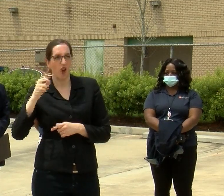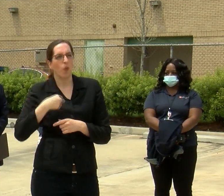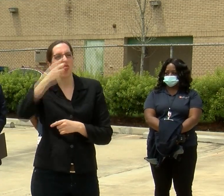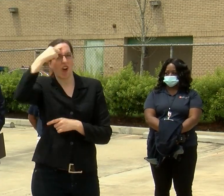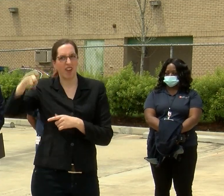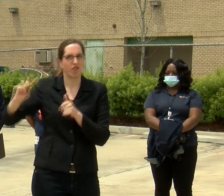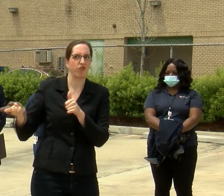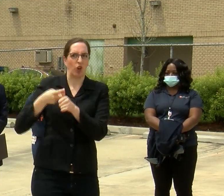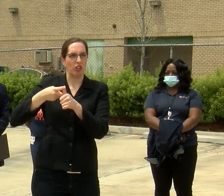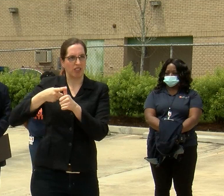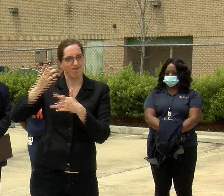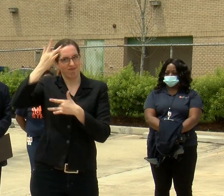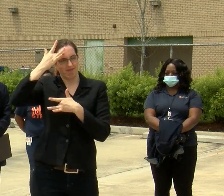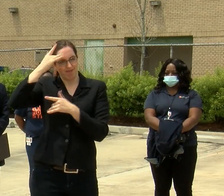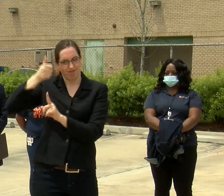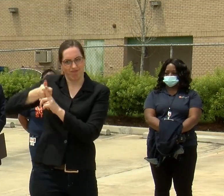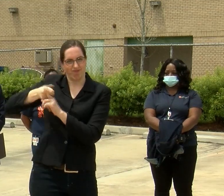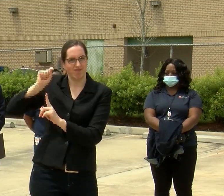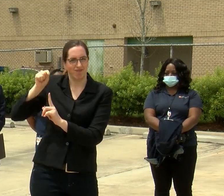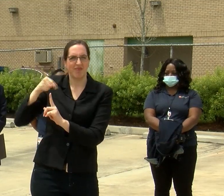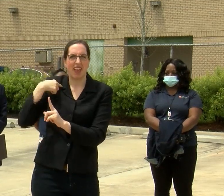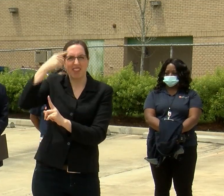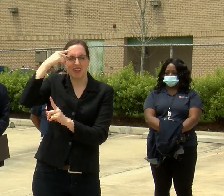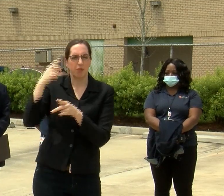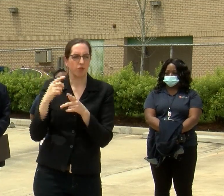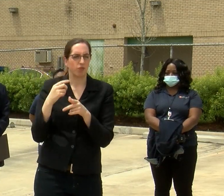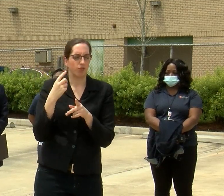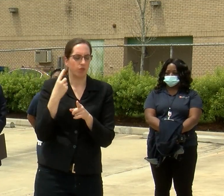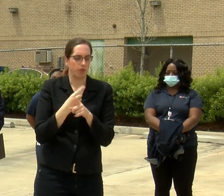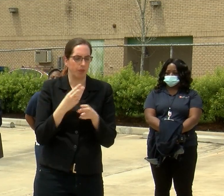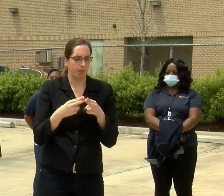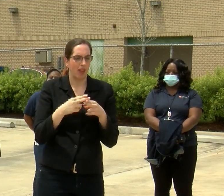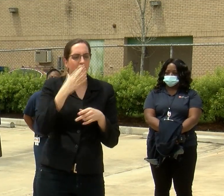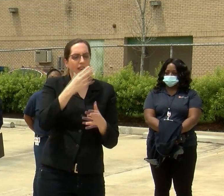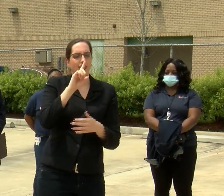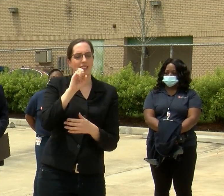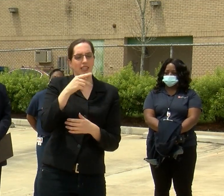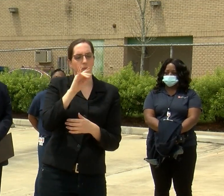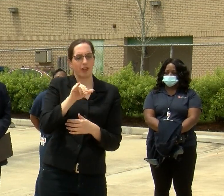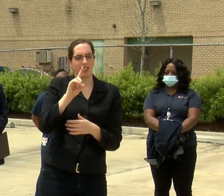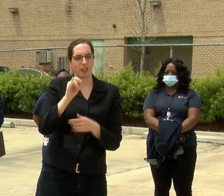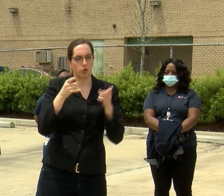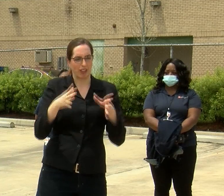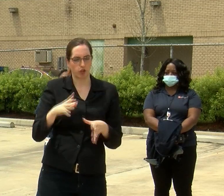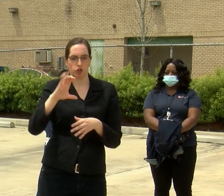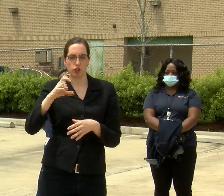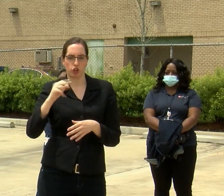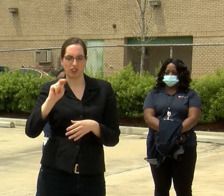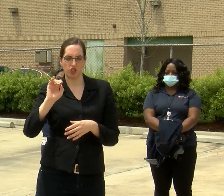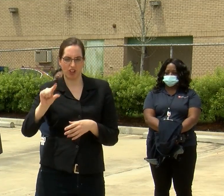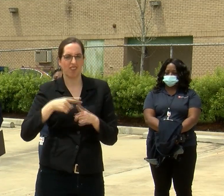And I want to thank, let me make sure I get the name right here. I want to thank the Deputy Director Chang from the Taipei